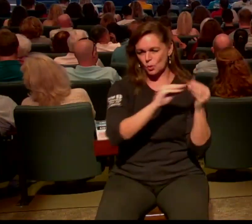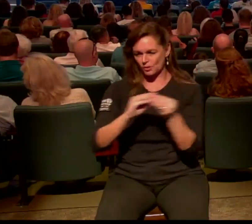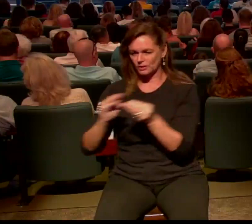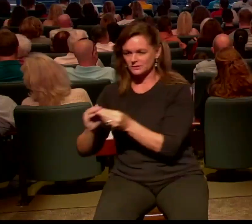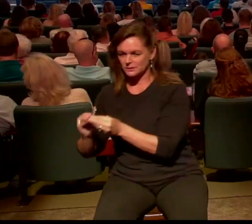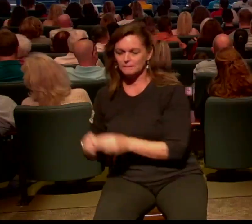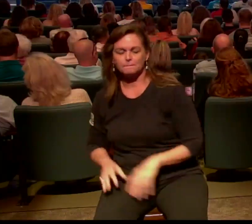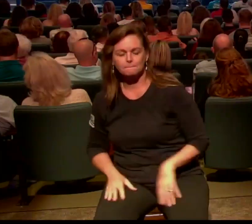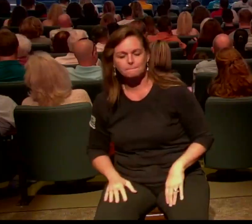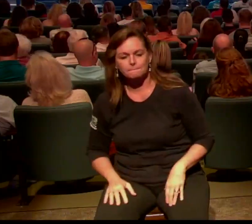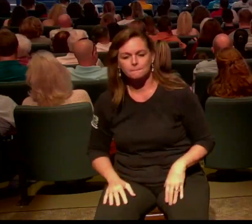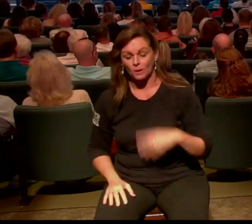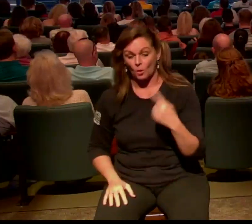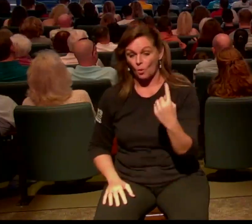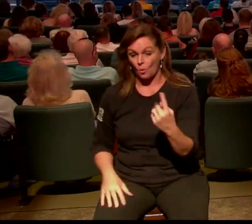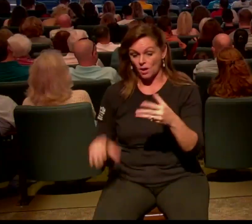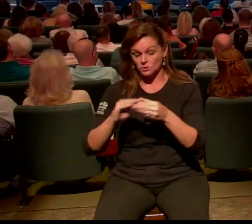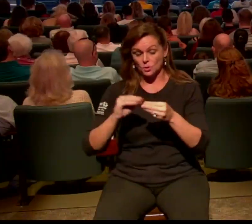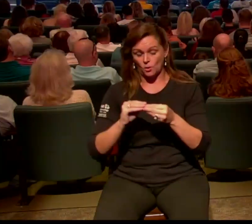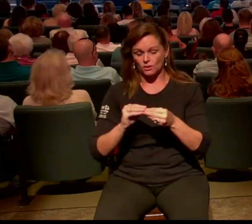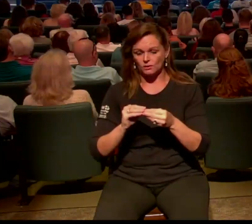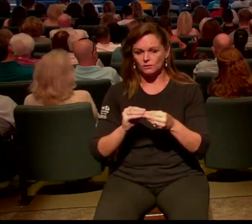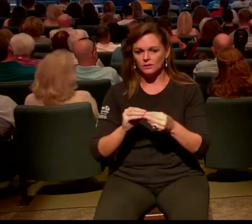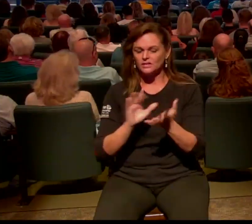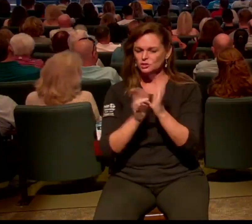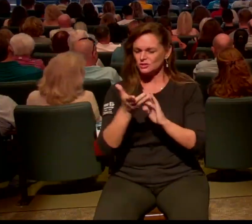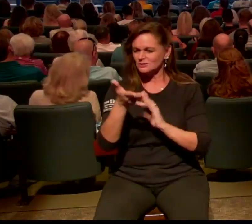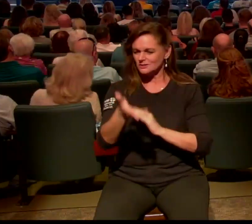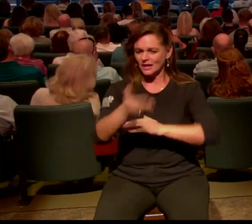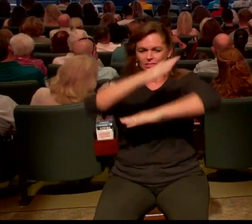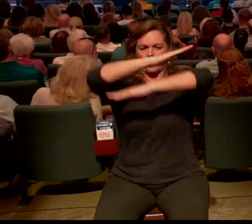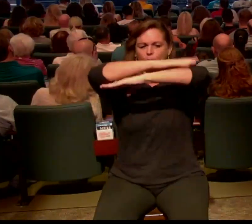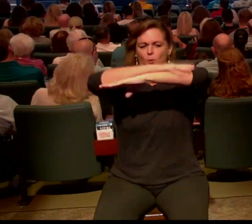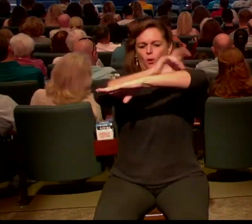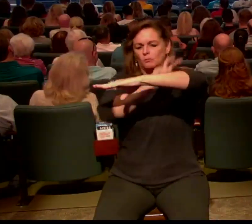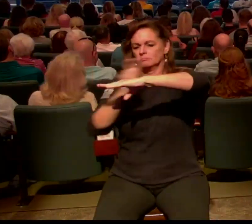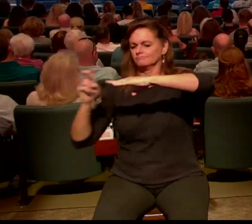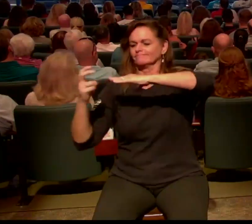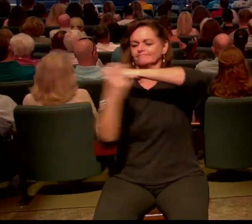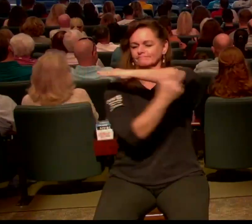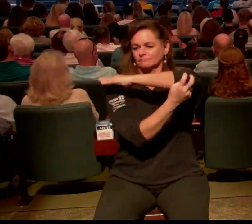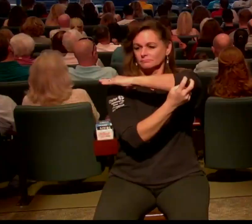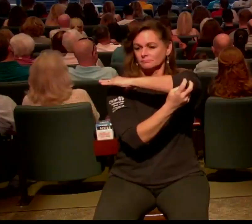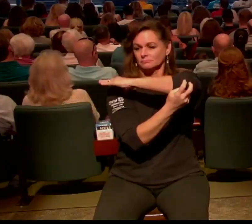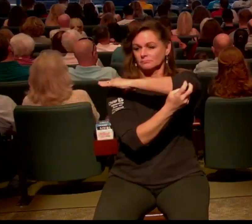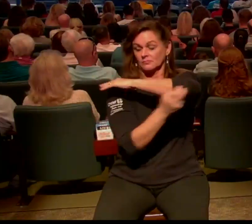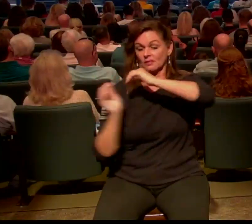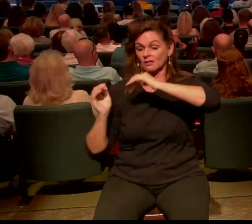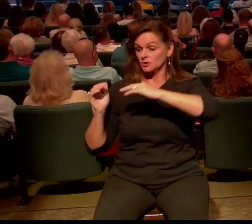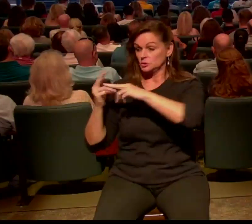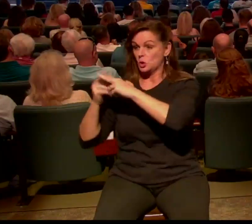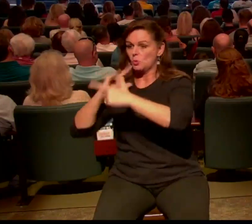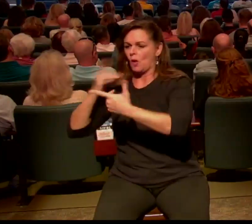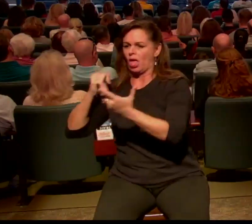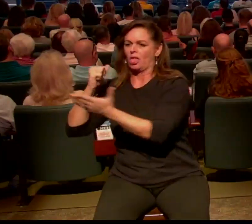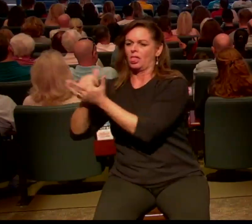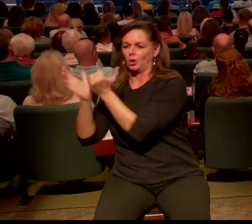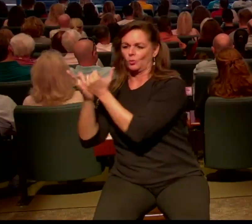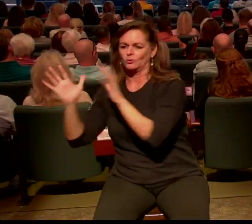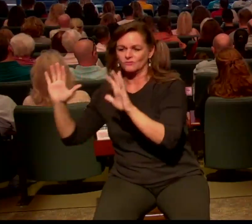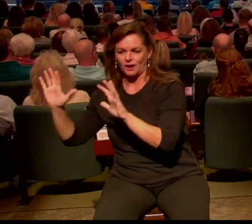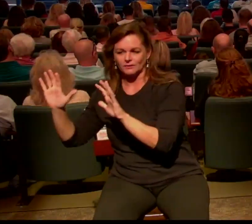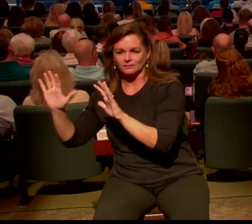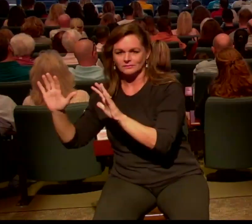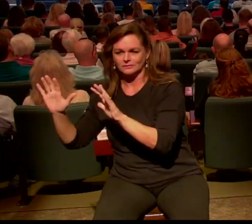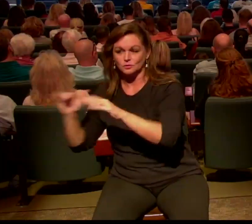Jesus in the upper room, and it's in his last hours with the disciples, and they are talking